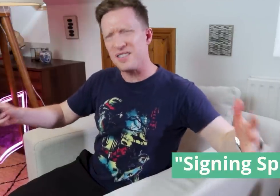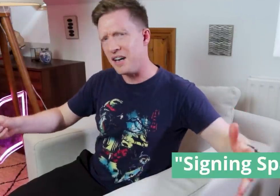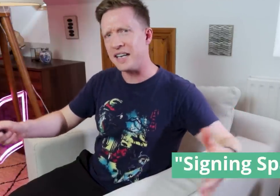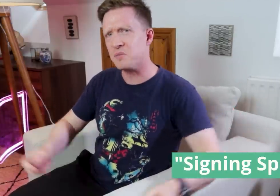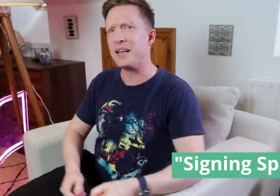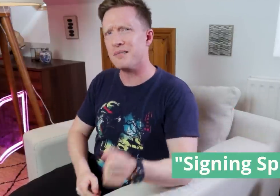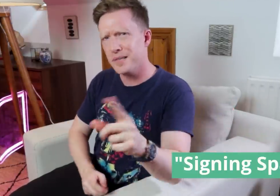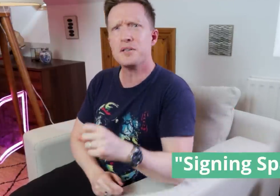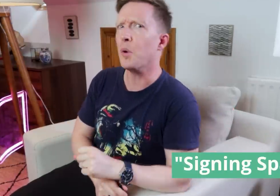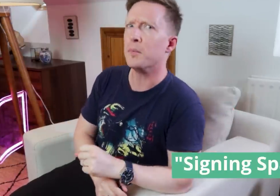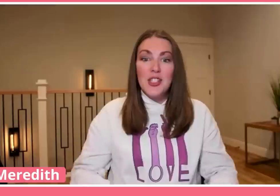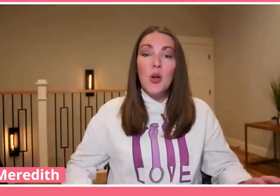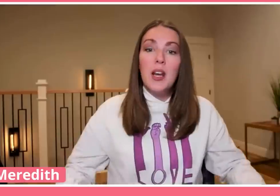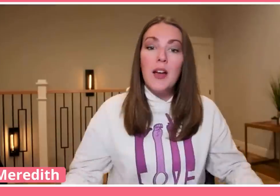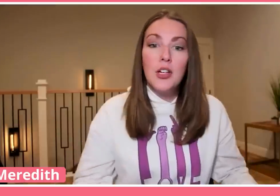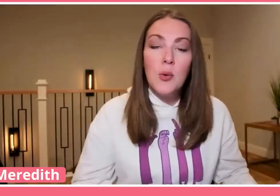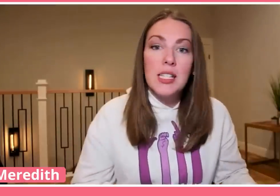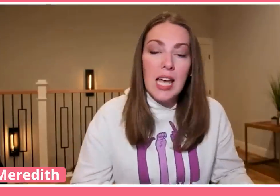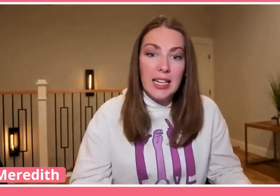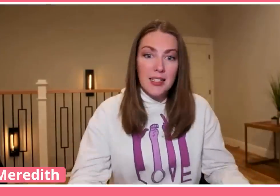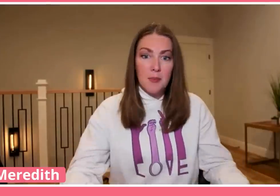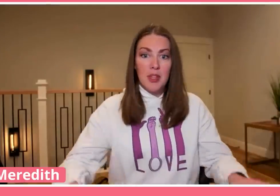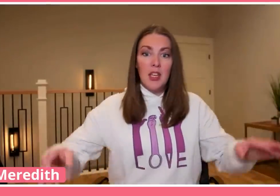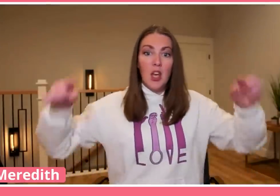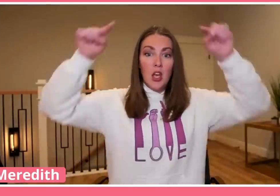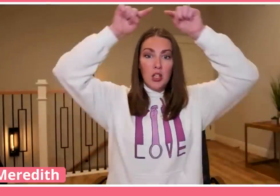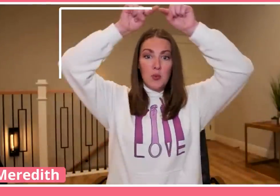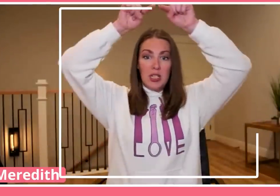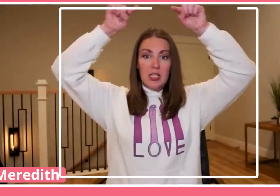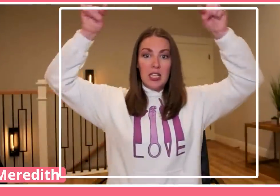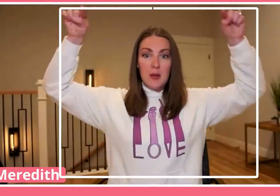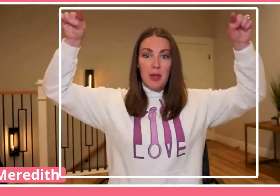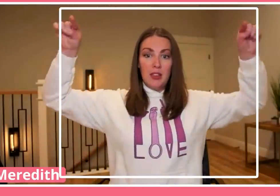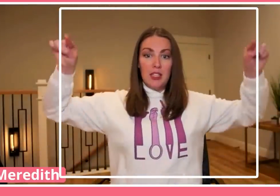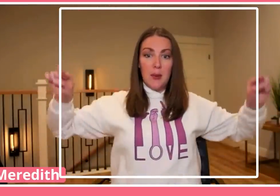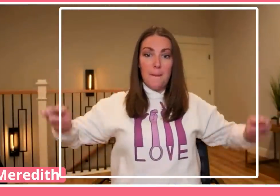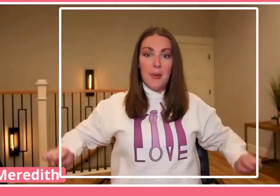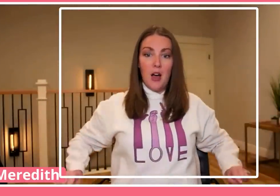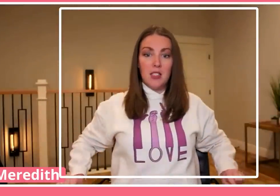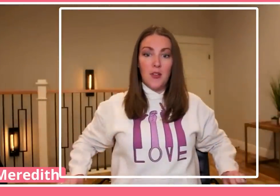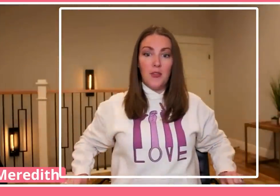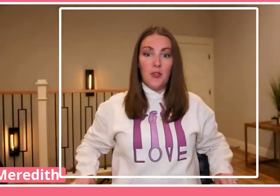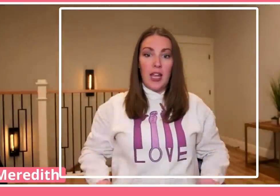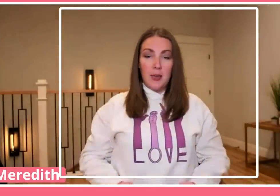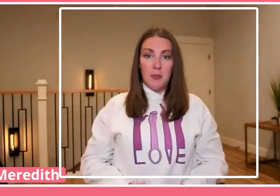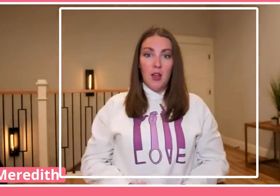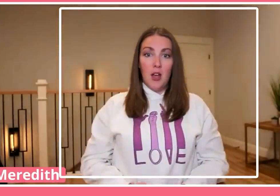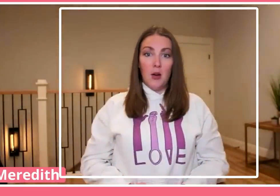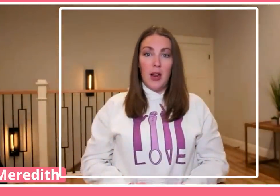signing space. Tell us more. So, whenever you are signing something, you need to keep this box frame around